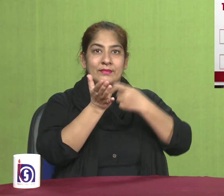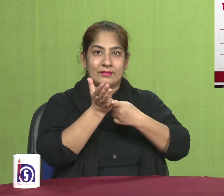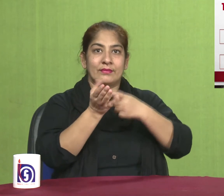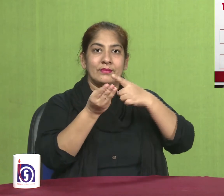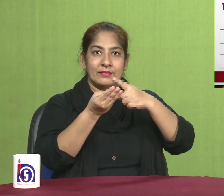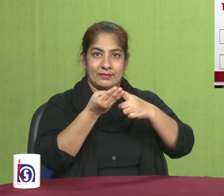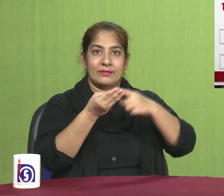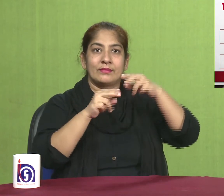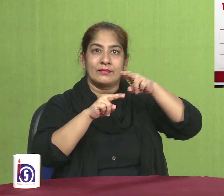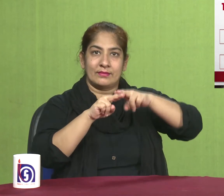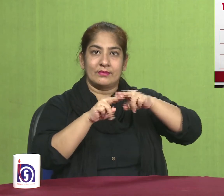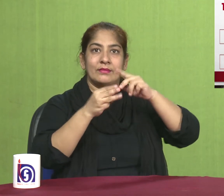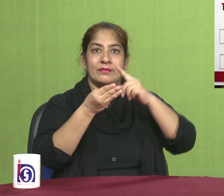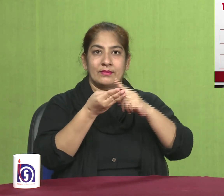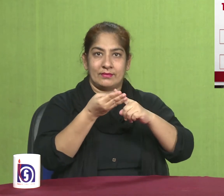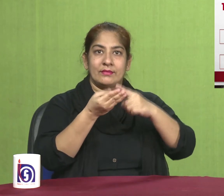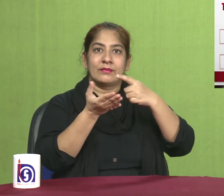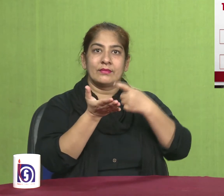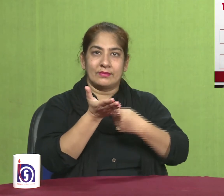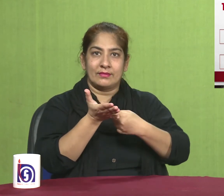There are different types of preference shares.